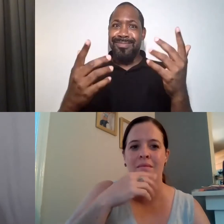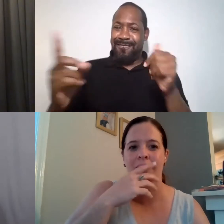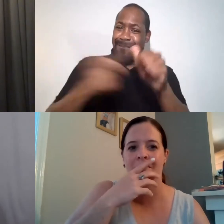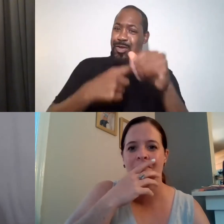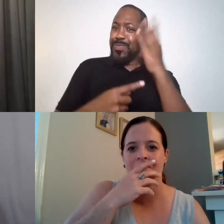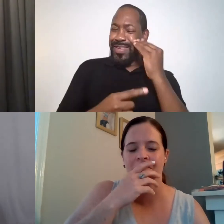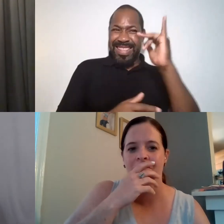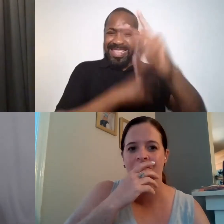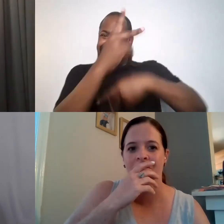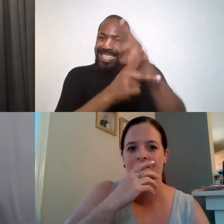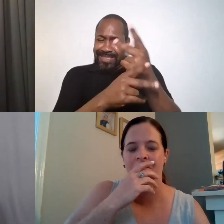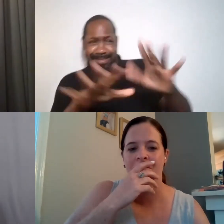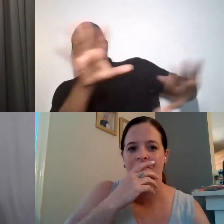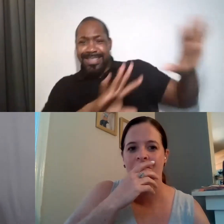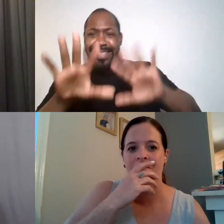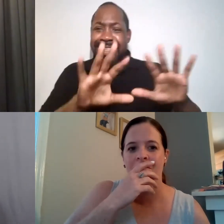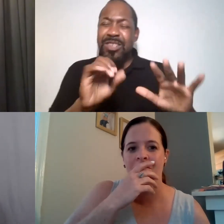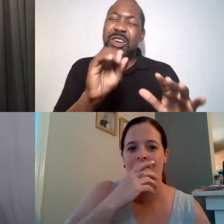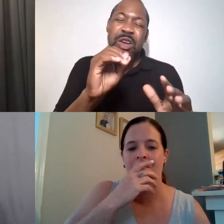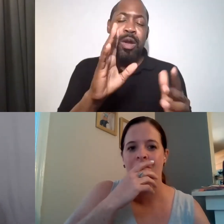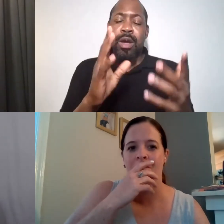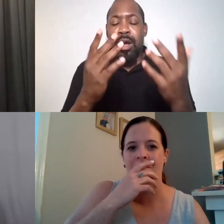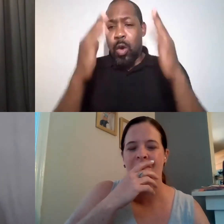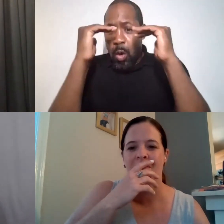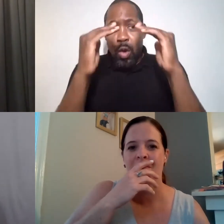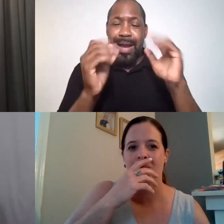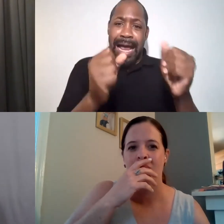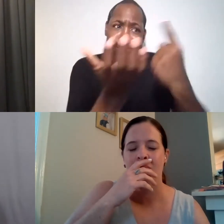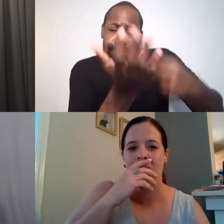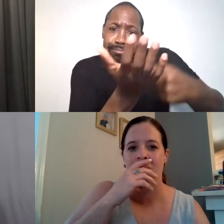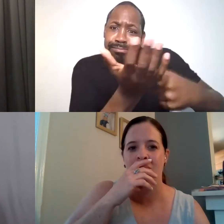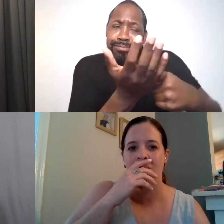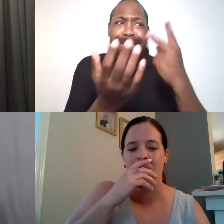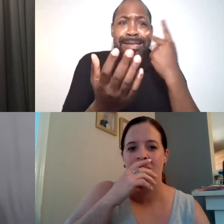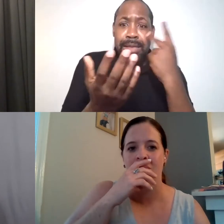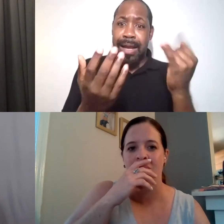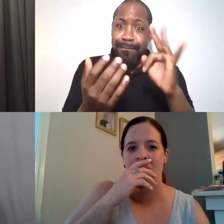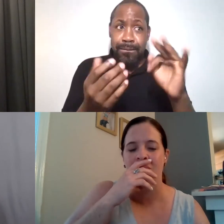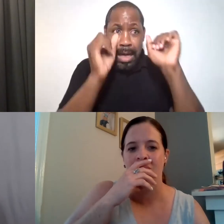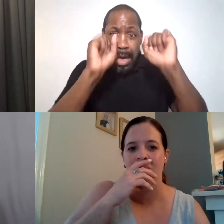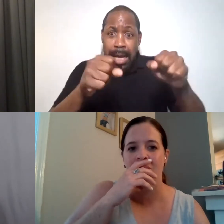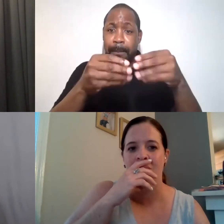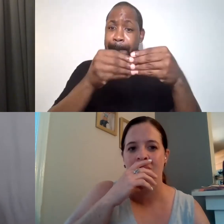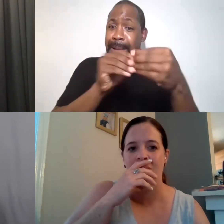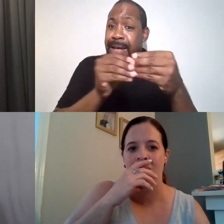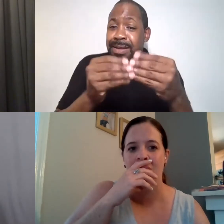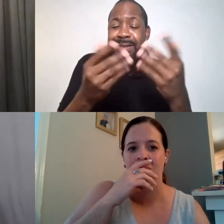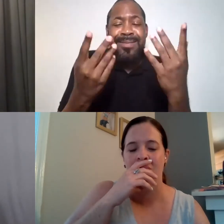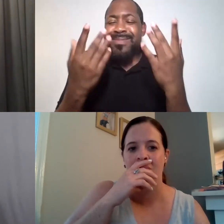concern, but this is the first time we've had this experience. And I'm hoping that there'll be more discussion